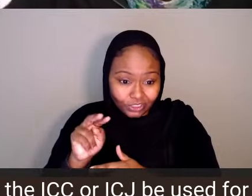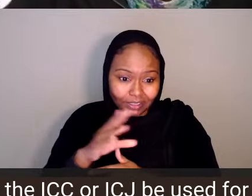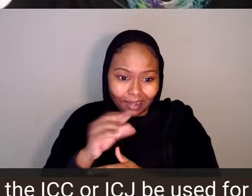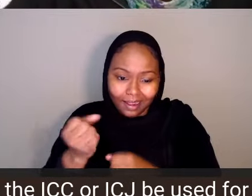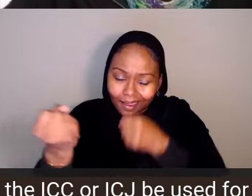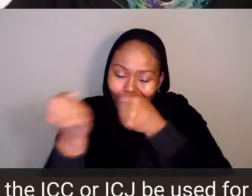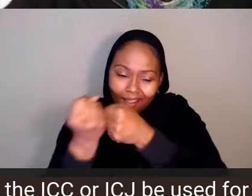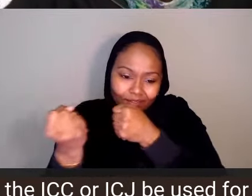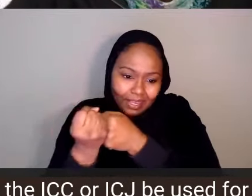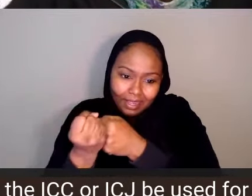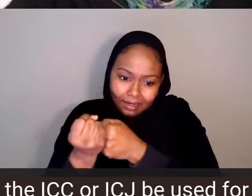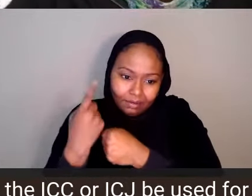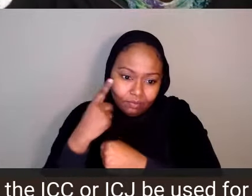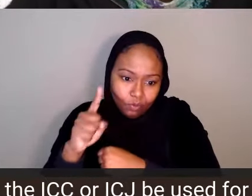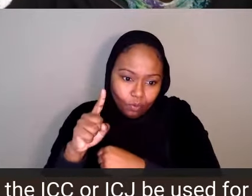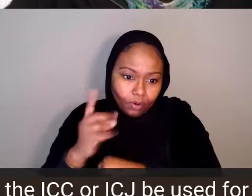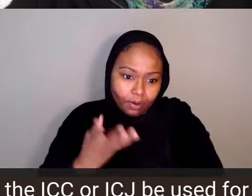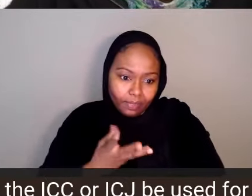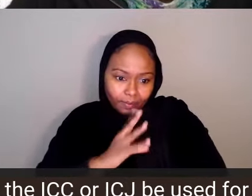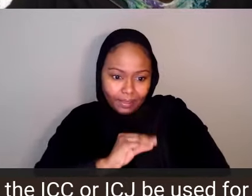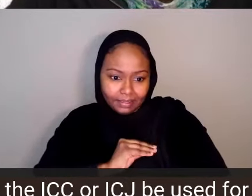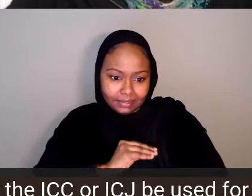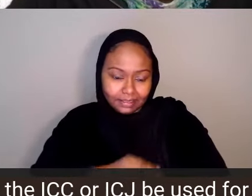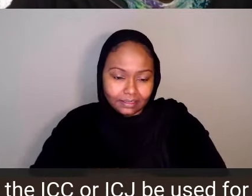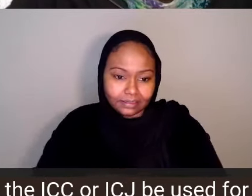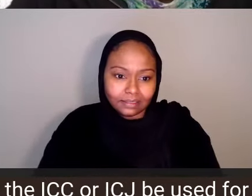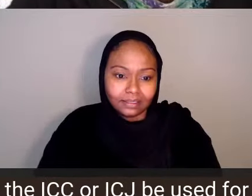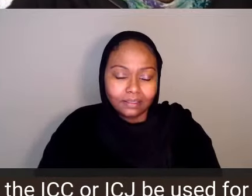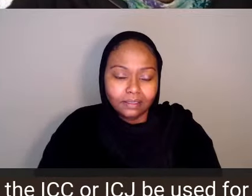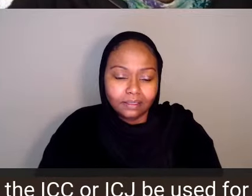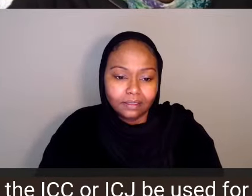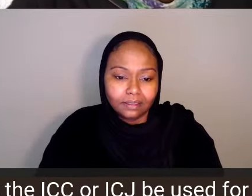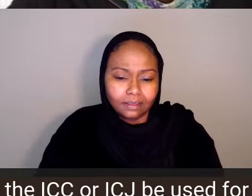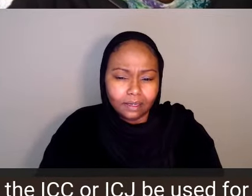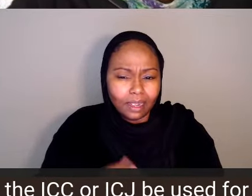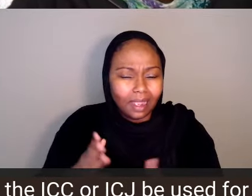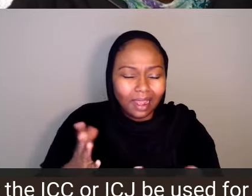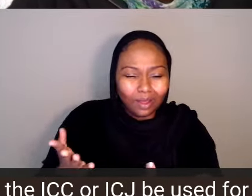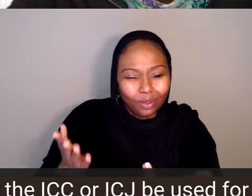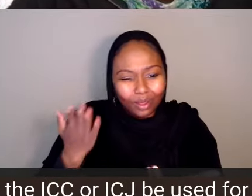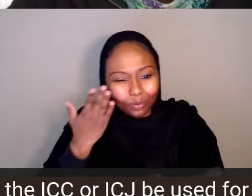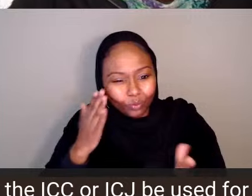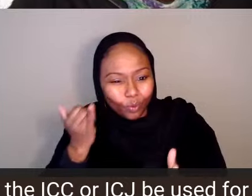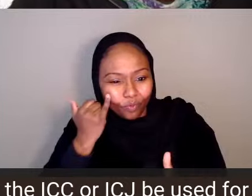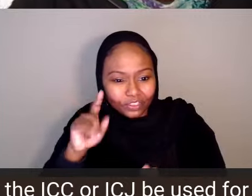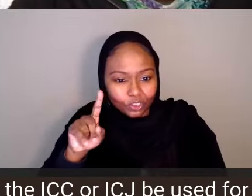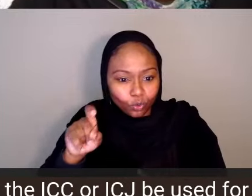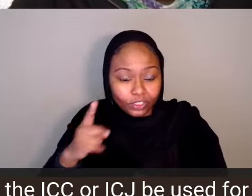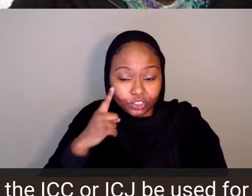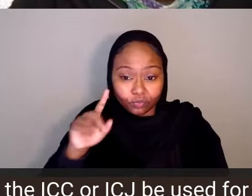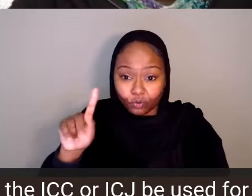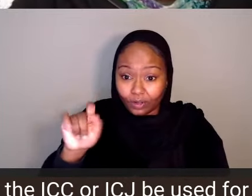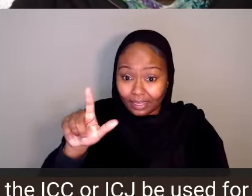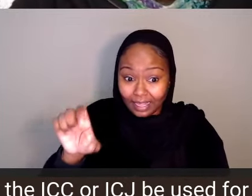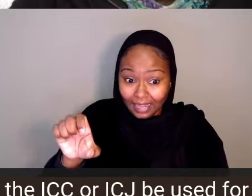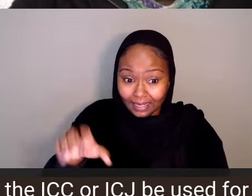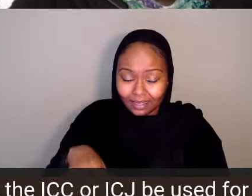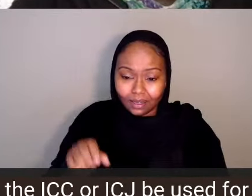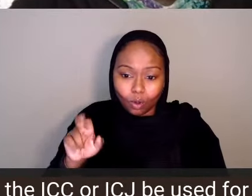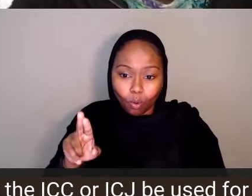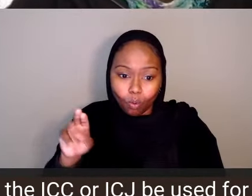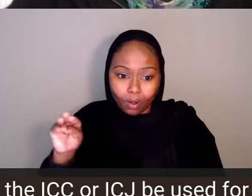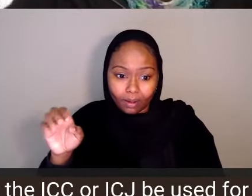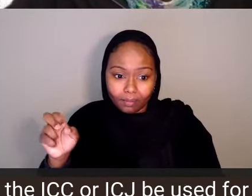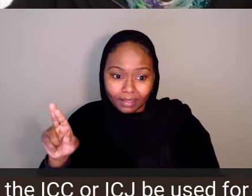So I'm not sure, maybe this is a question for Katie, and then I have a sort of a follow-up for Mansoor on this